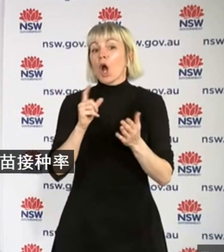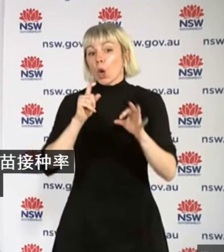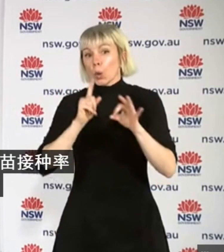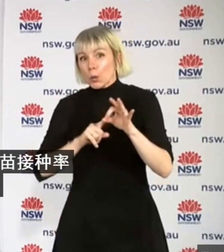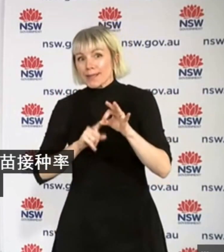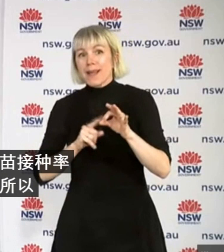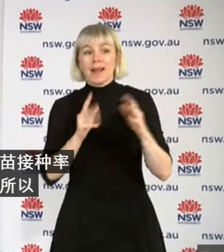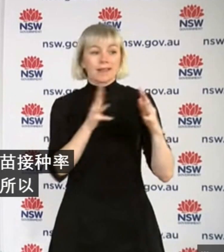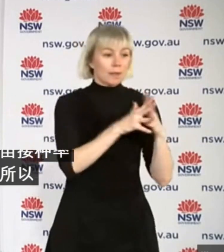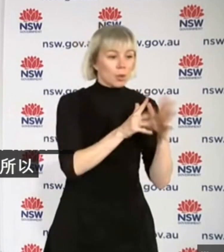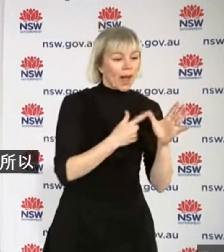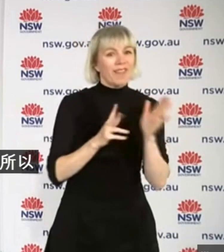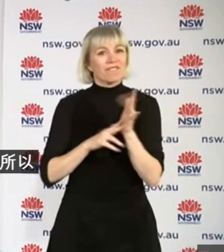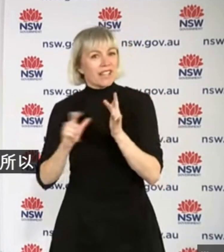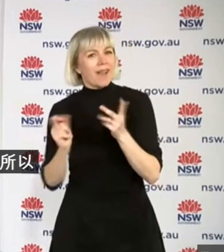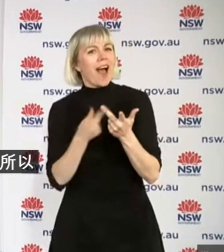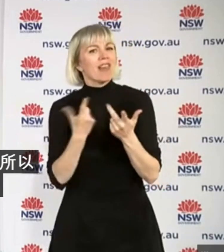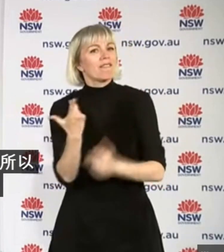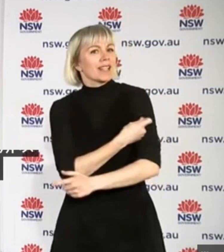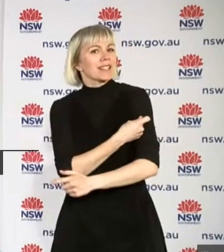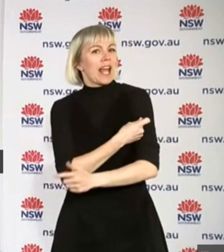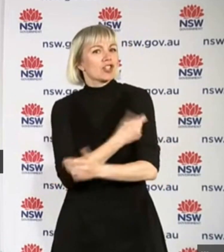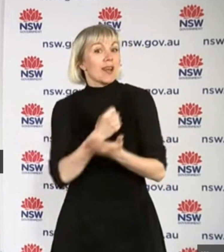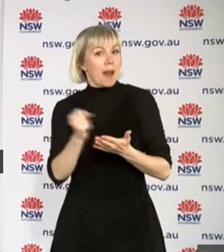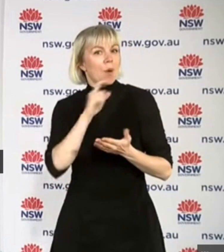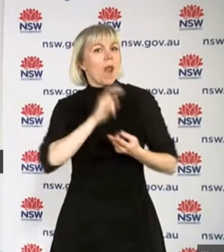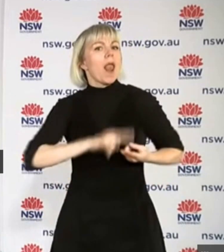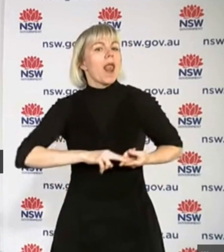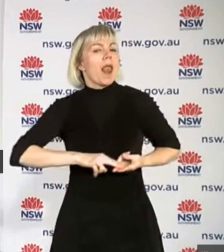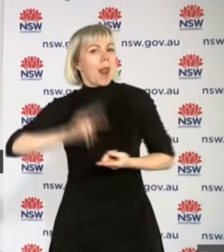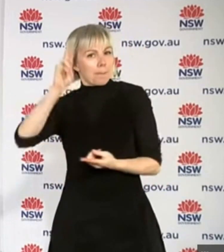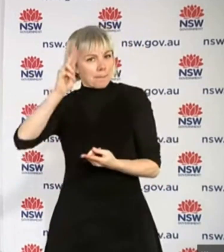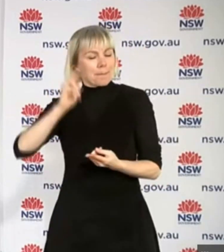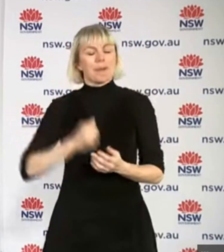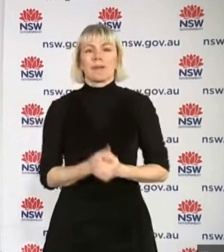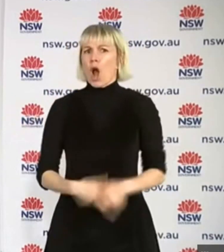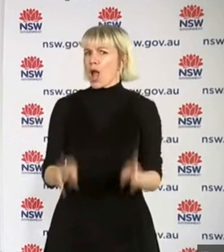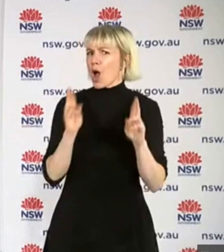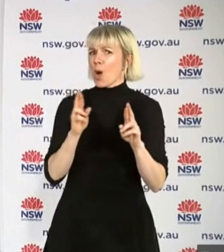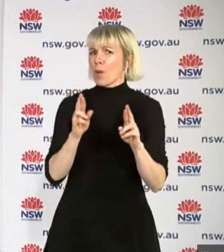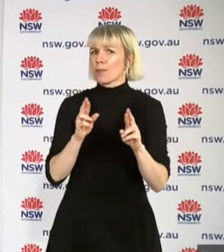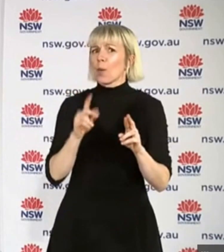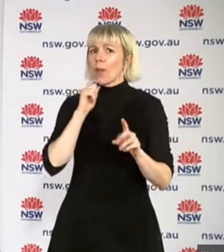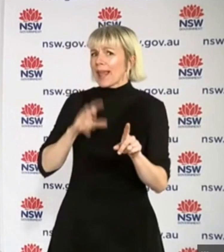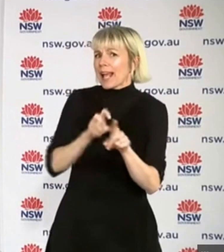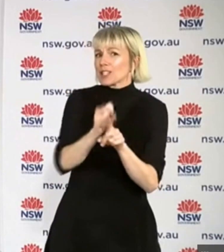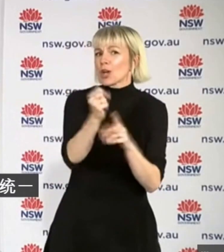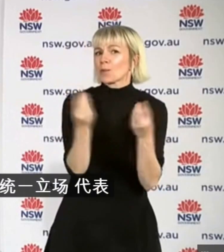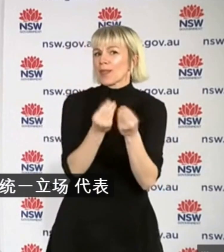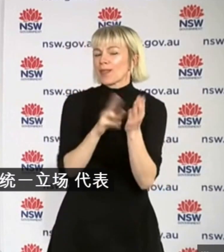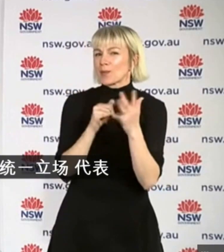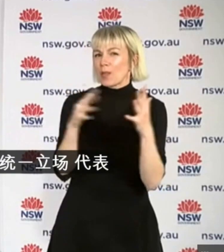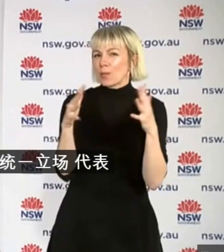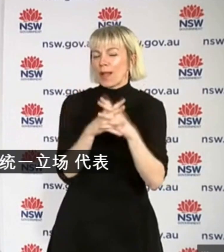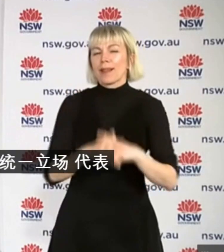close. So I'm hoping that Premier Andrews and myself will have a unity position on this, in that the 2 largest states representing